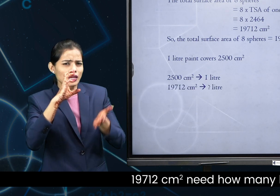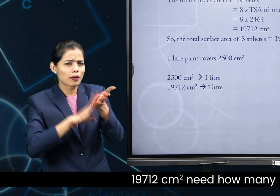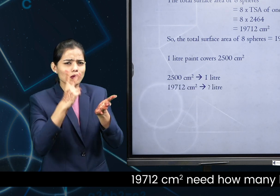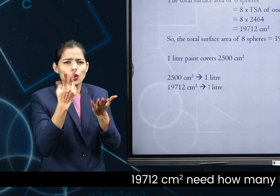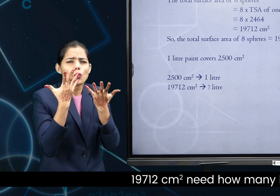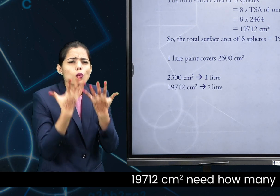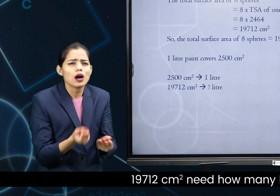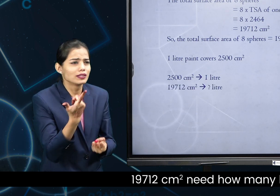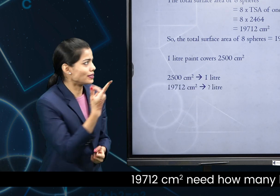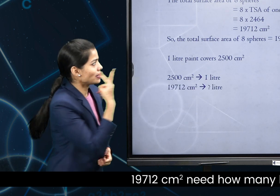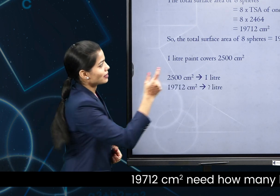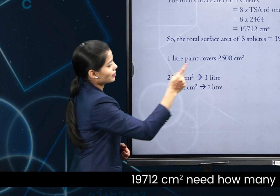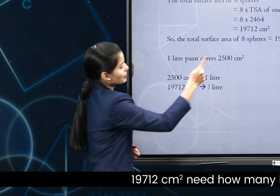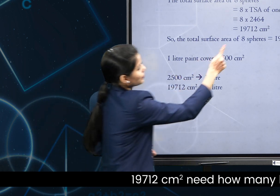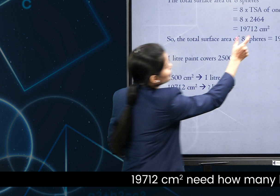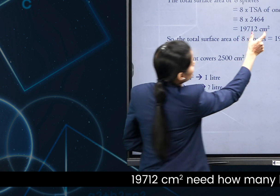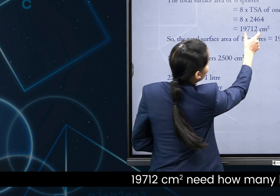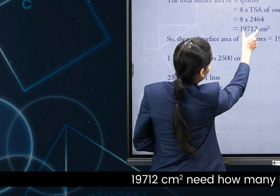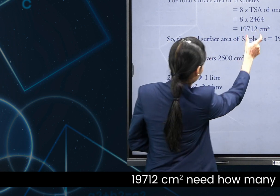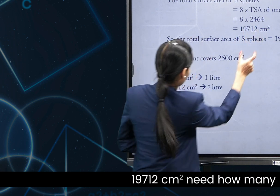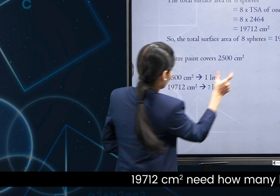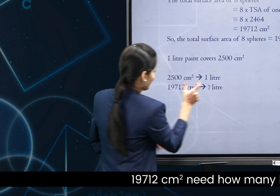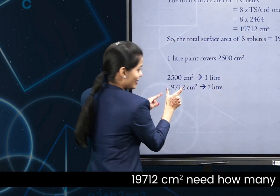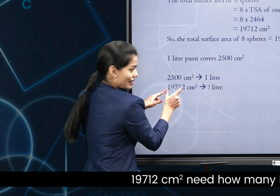19,712 centimeters square need how many liters?